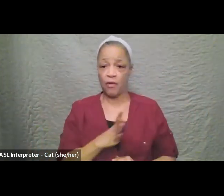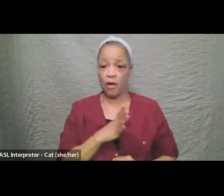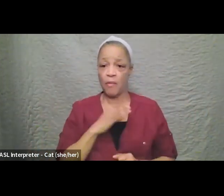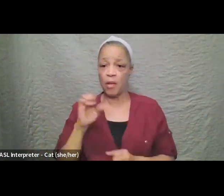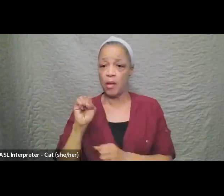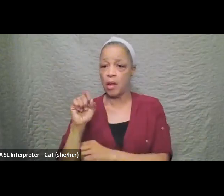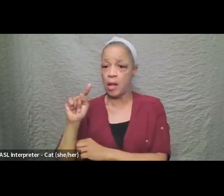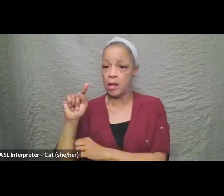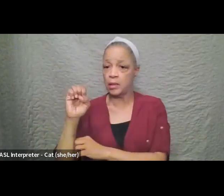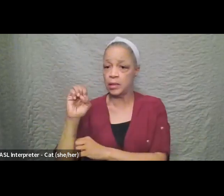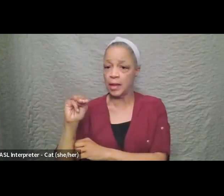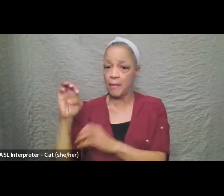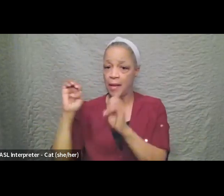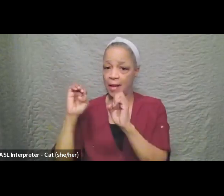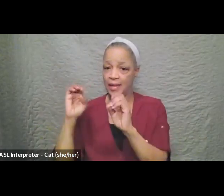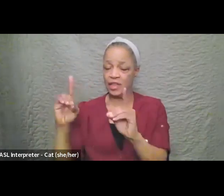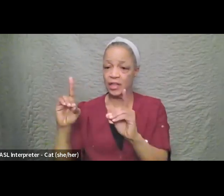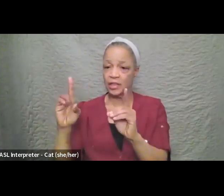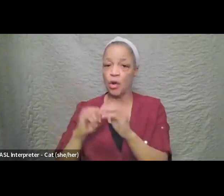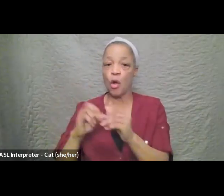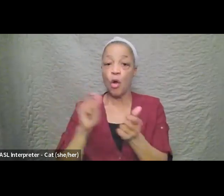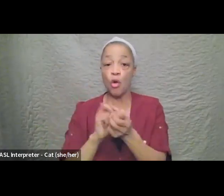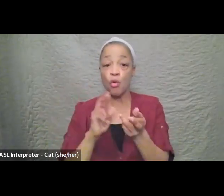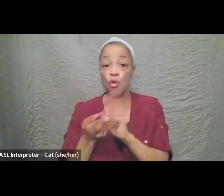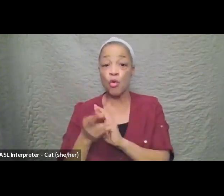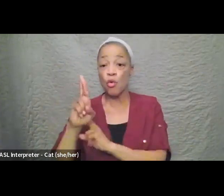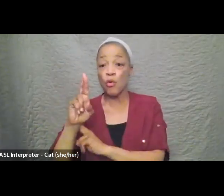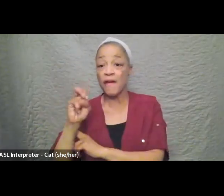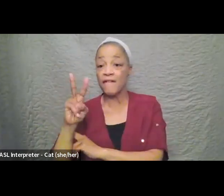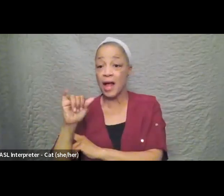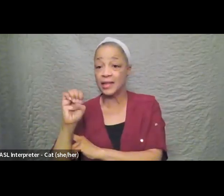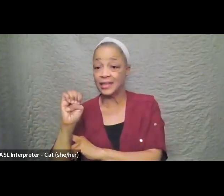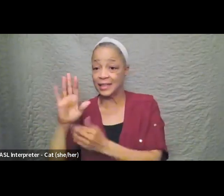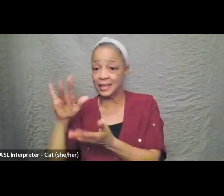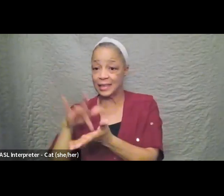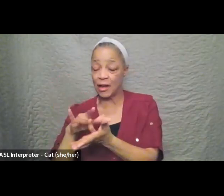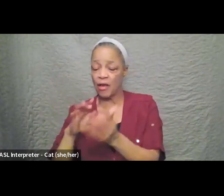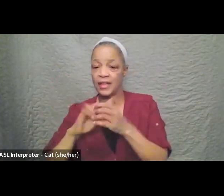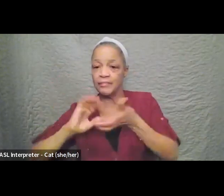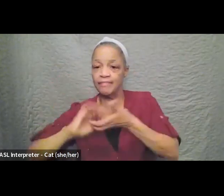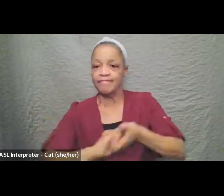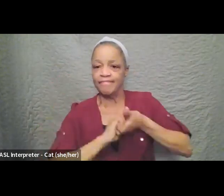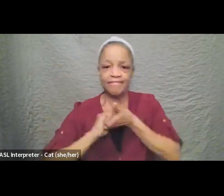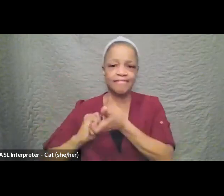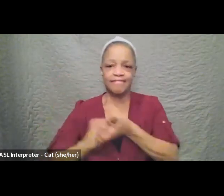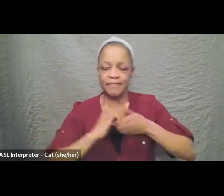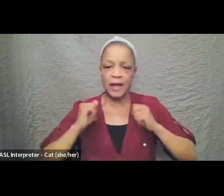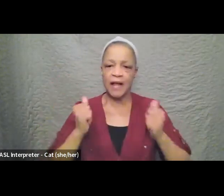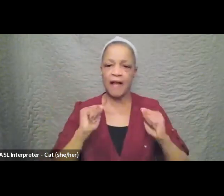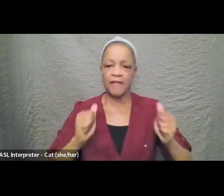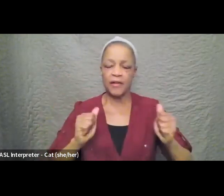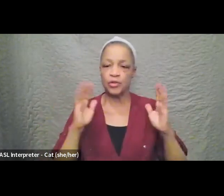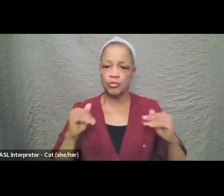education, or Revise Center, is a collaborative effort to advance